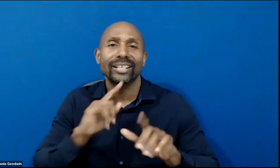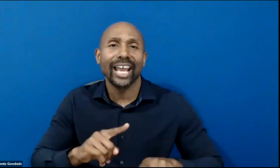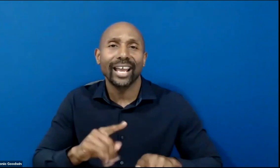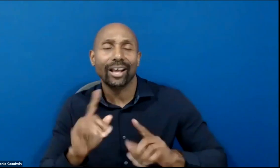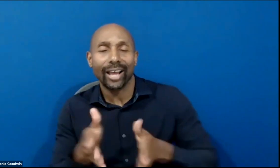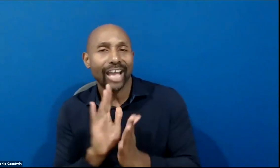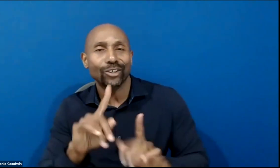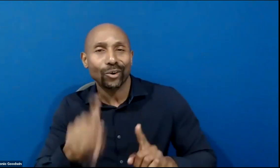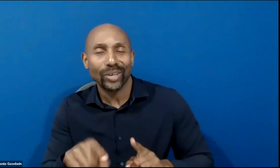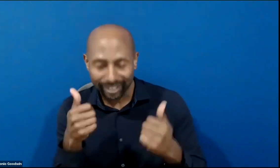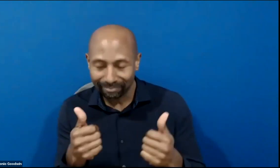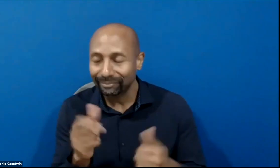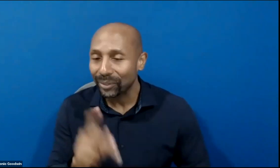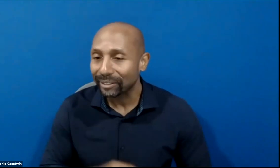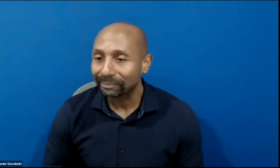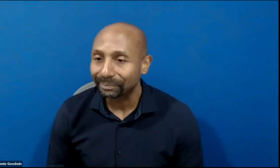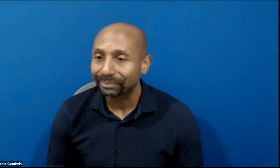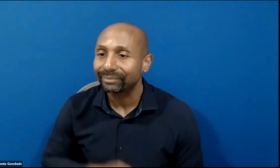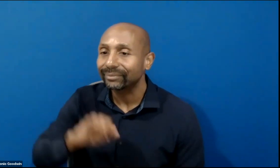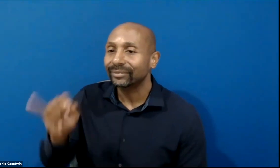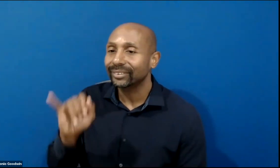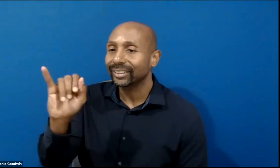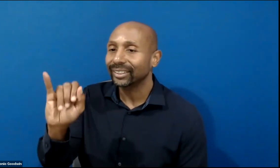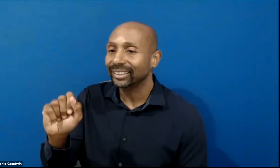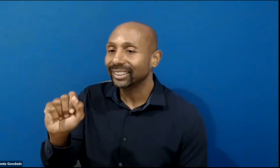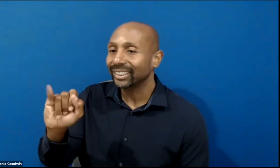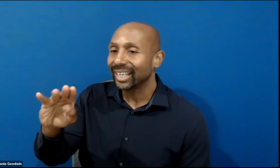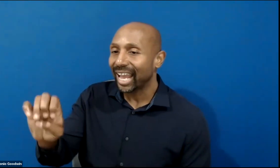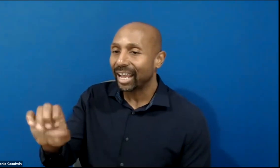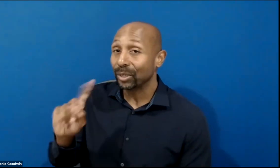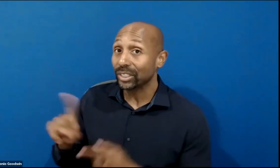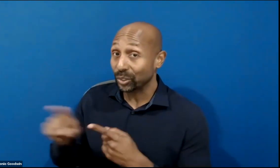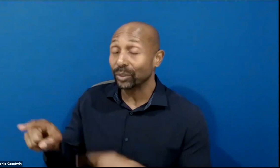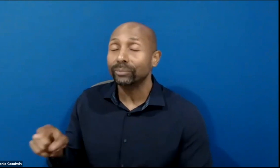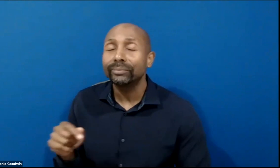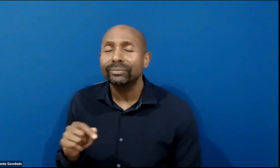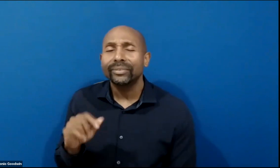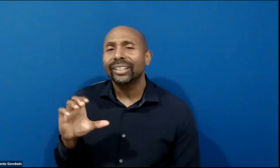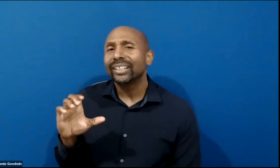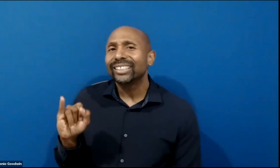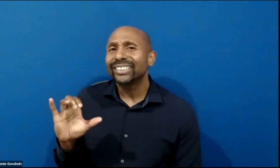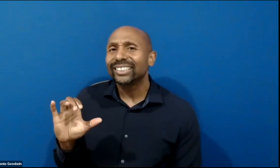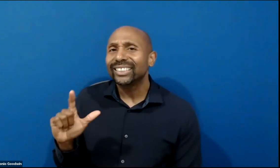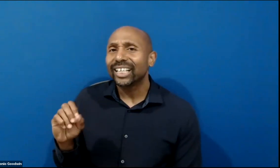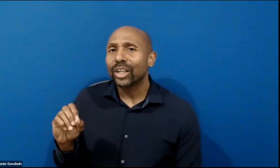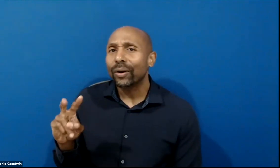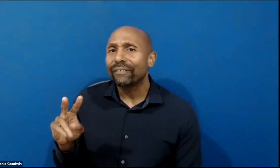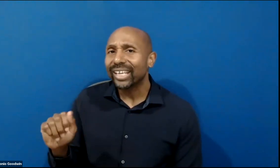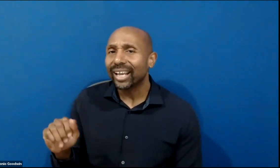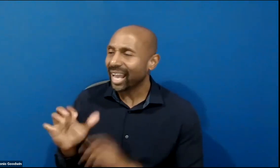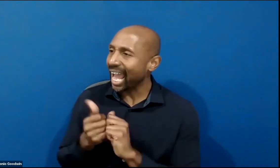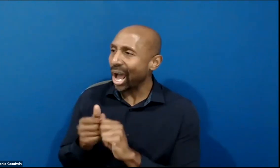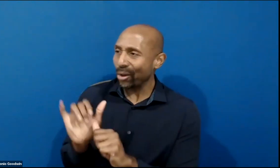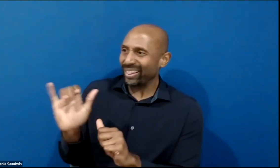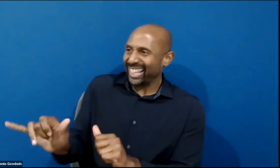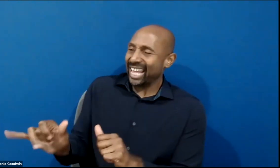for you. We would love to know what it is about Ciclovía that makes it what we call a community mobility ritual, and